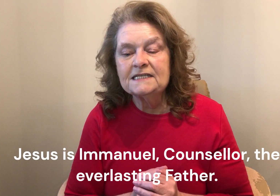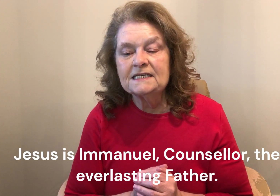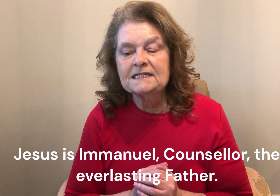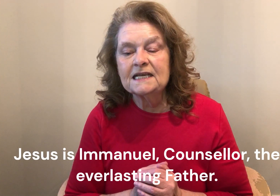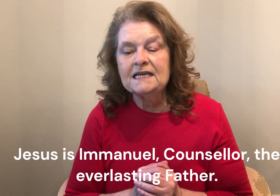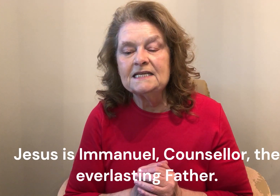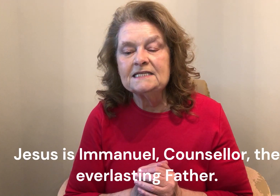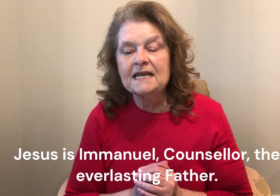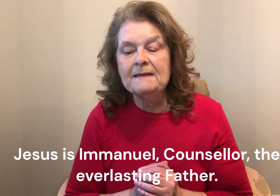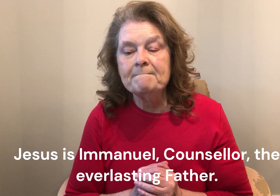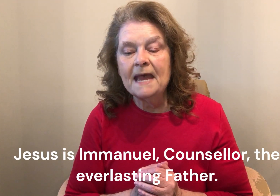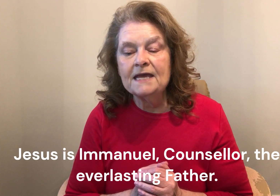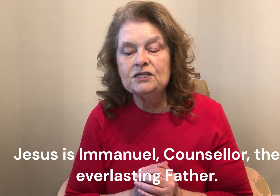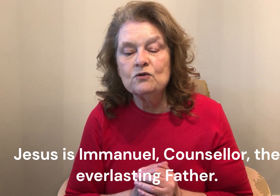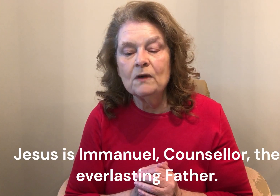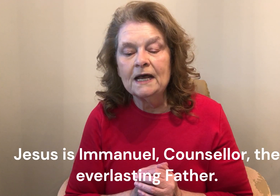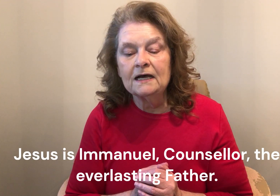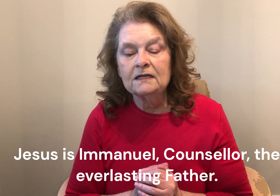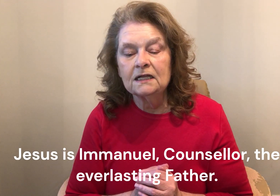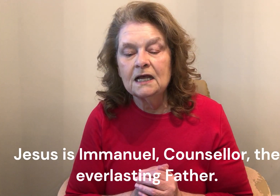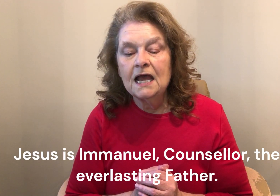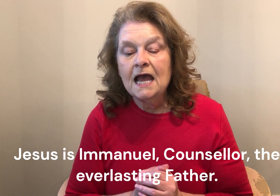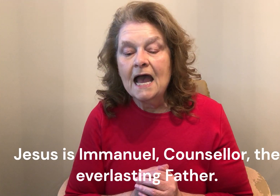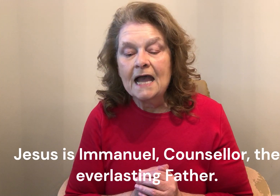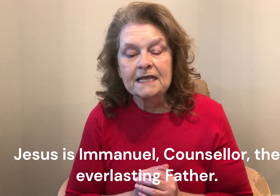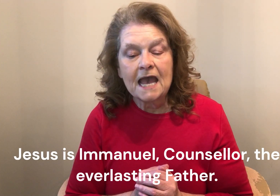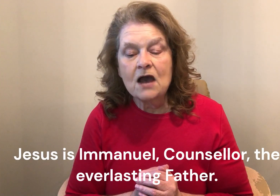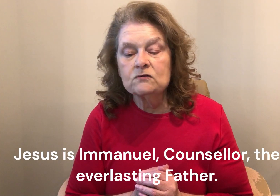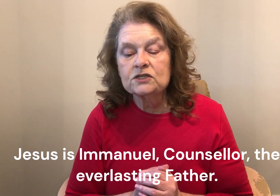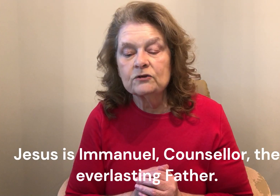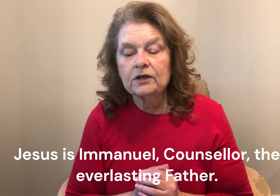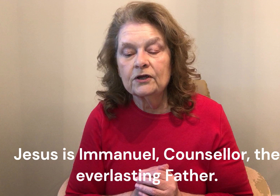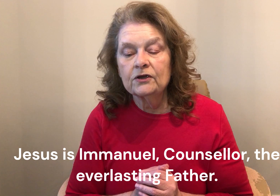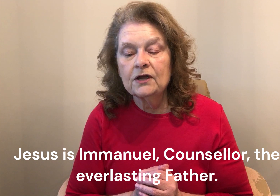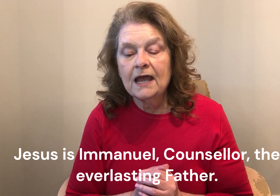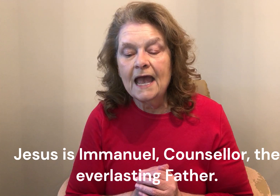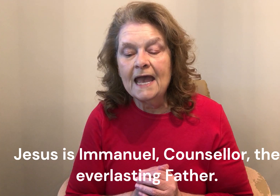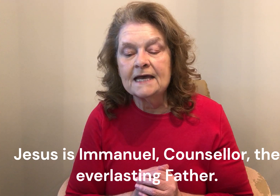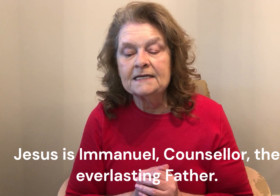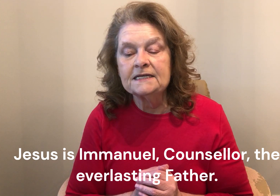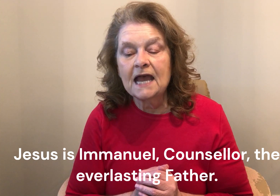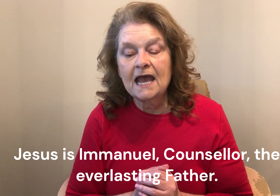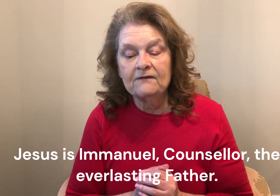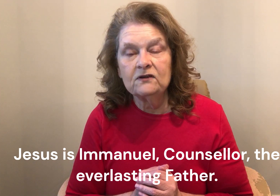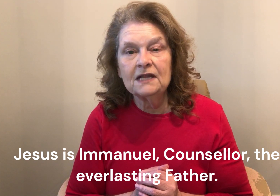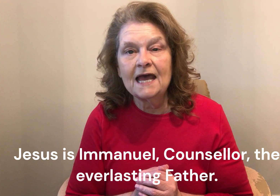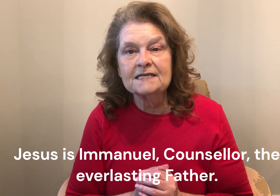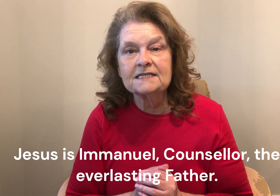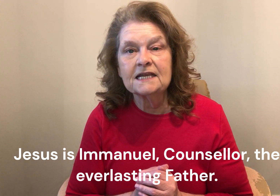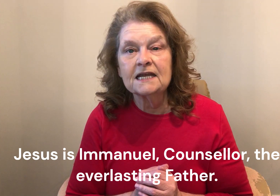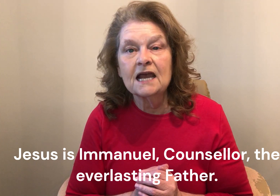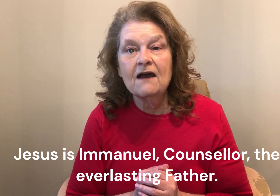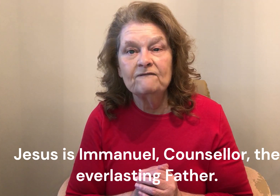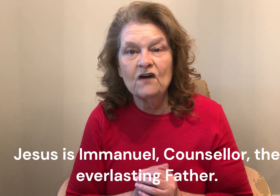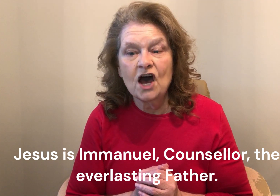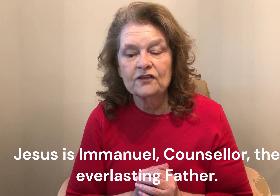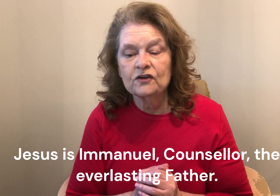Jesus is Immanuel, Counselor, and everlasting Father.